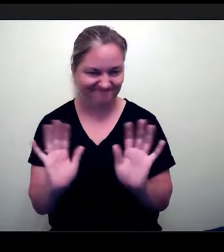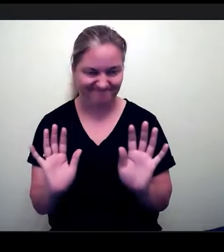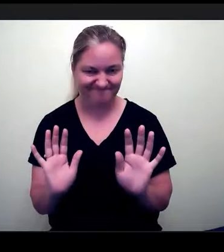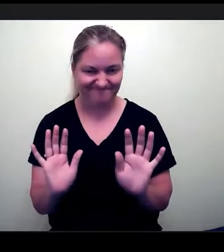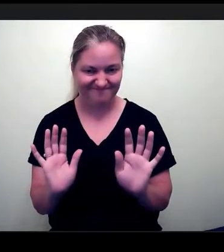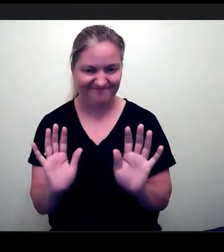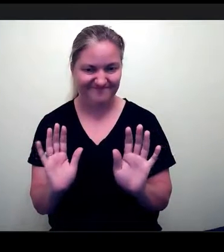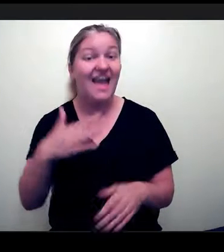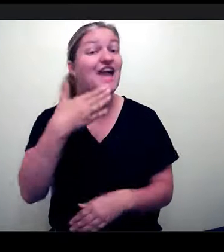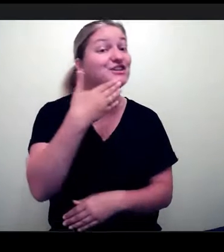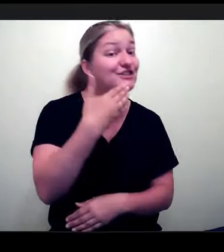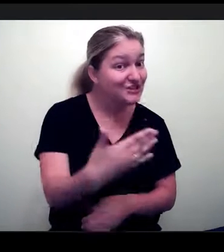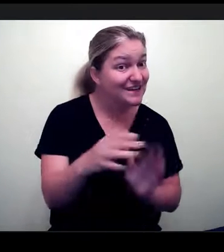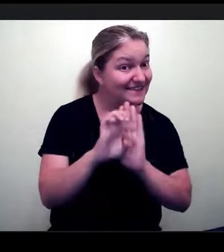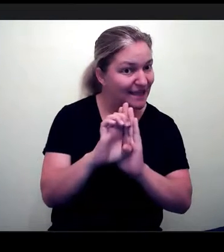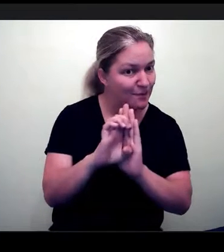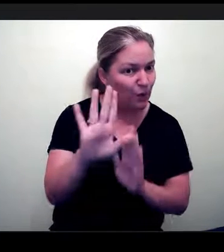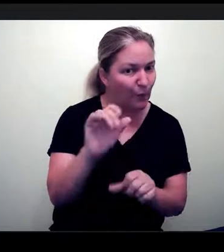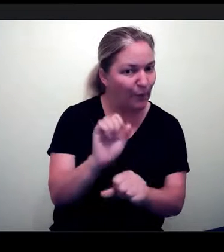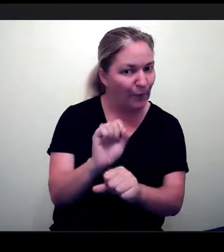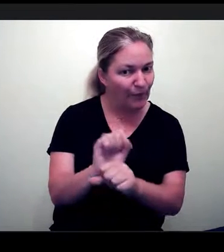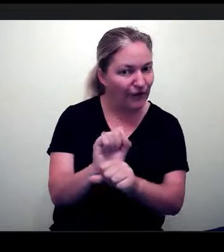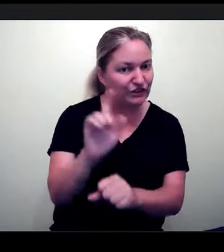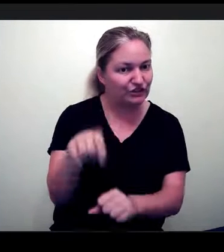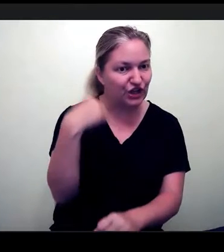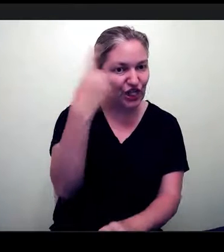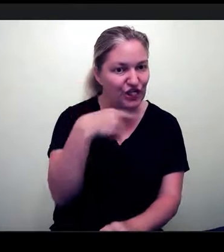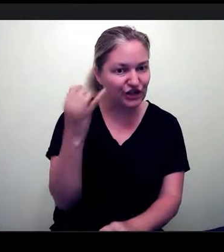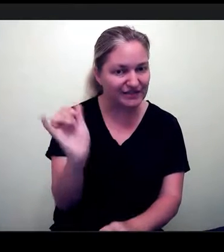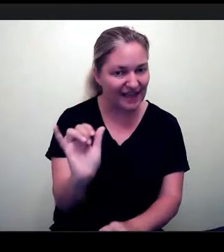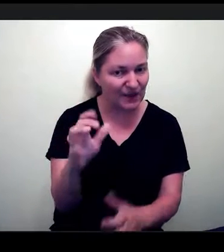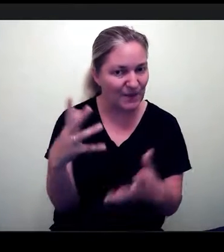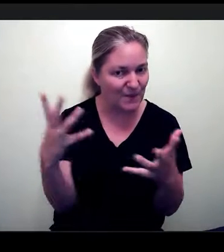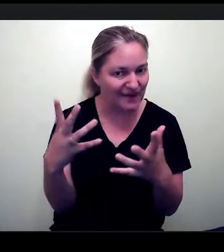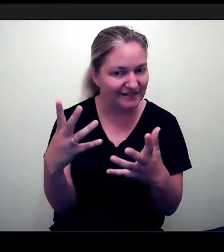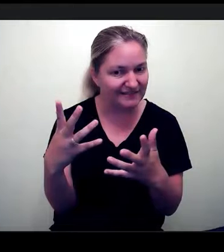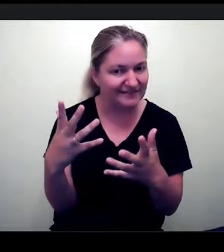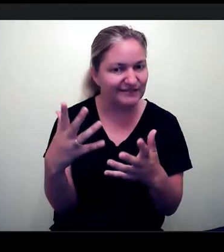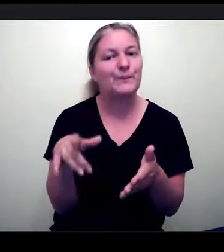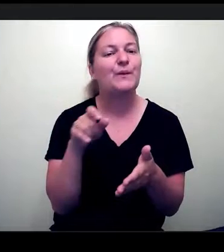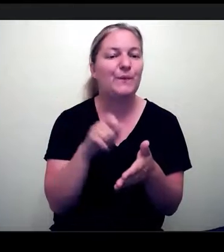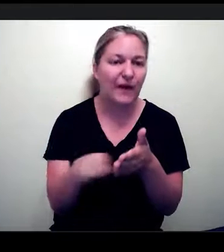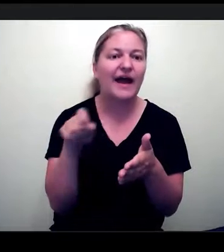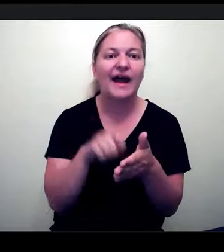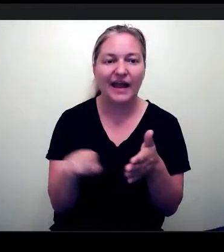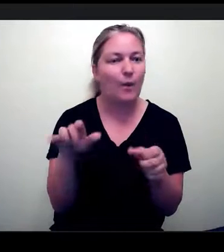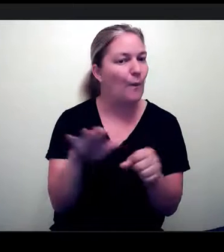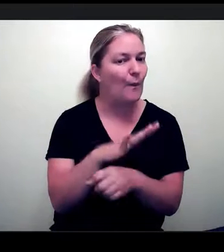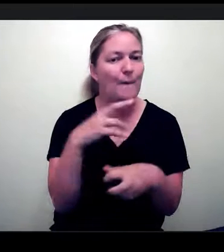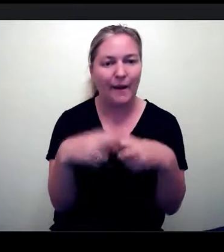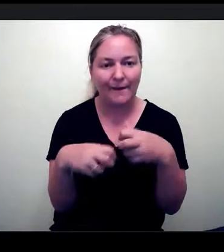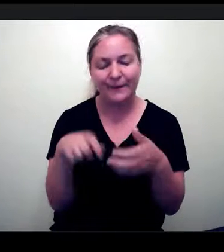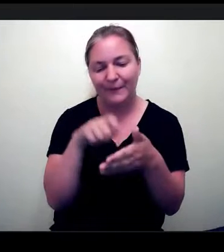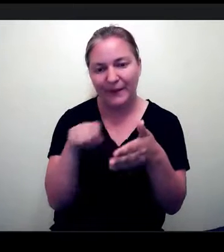A good example of what your work should look like would be writing the whole problem out.